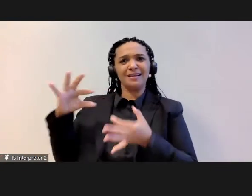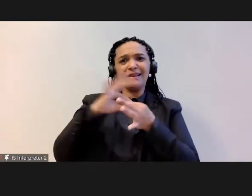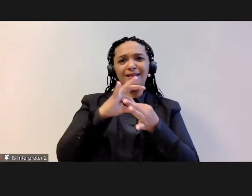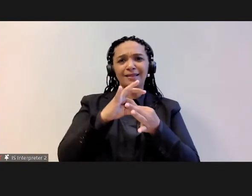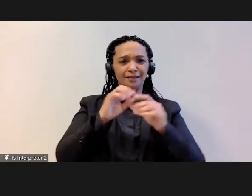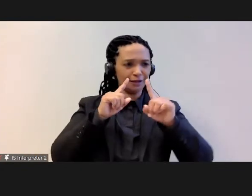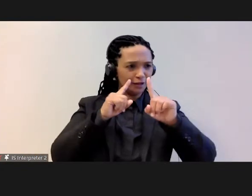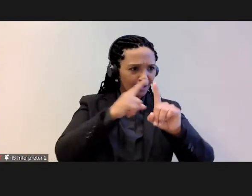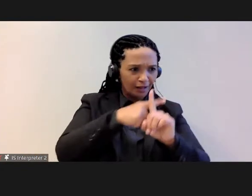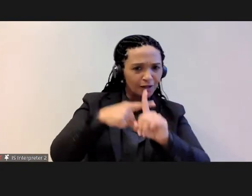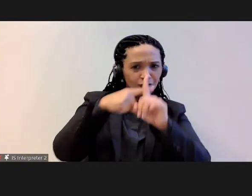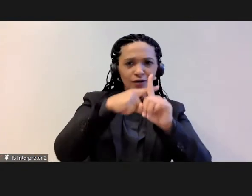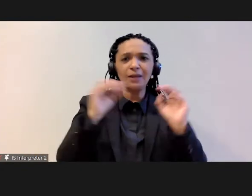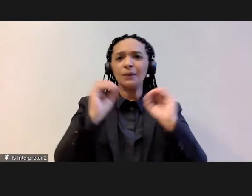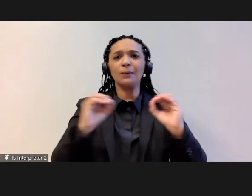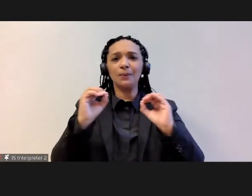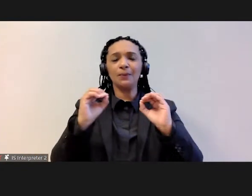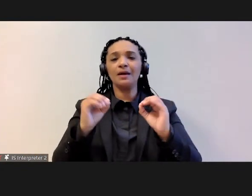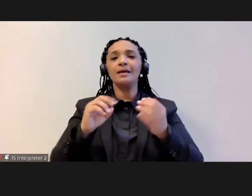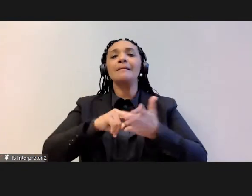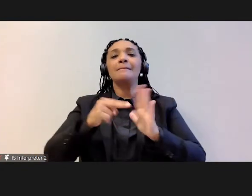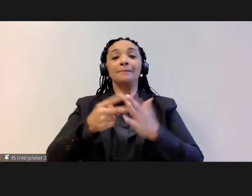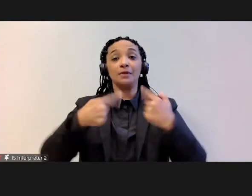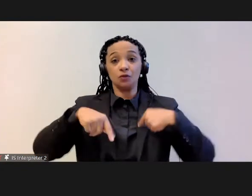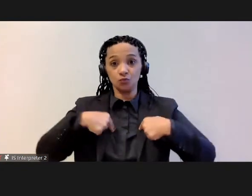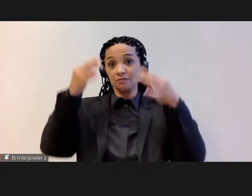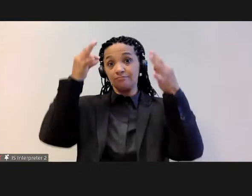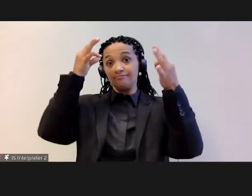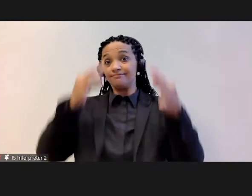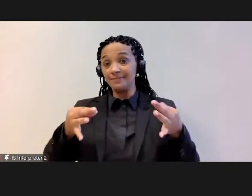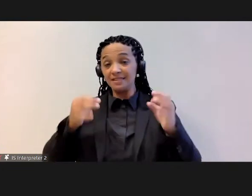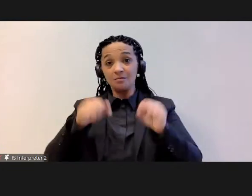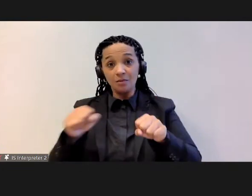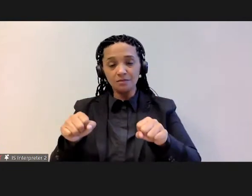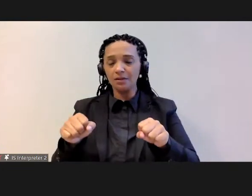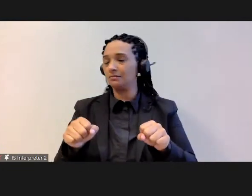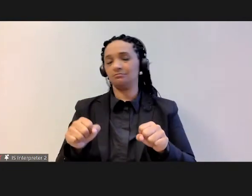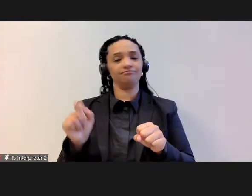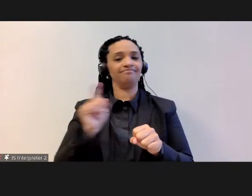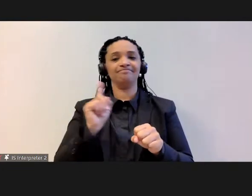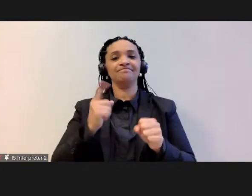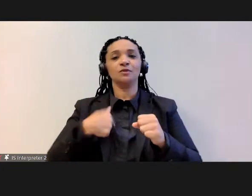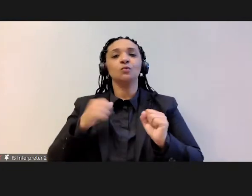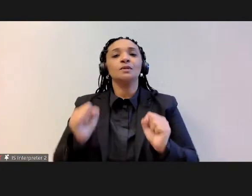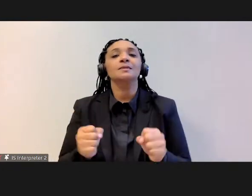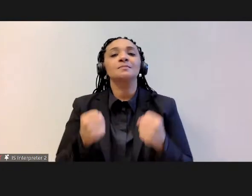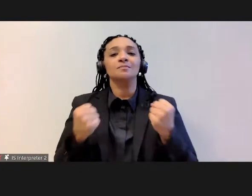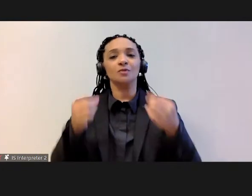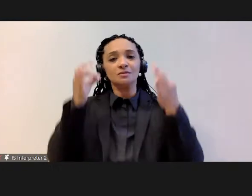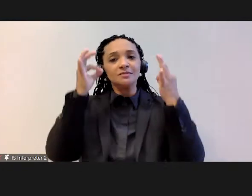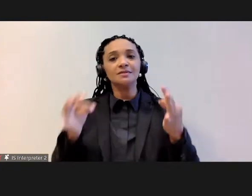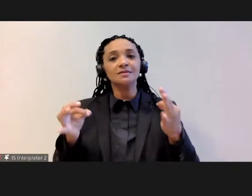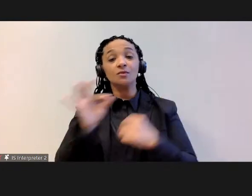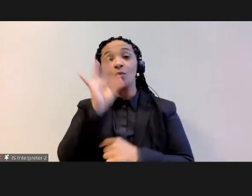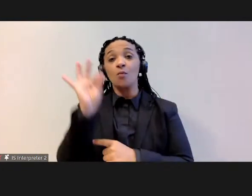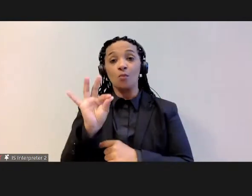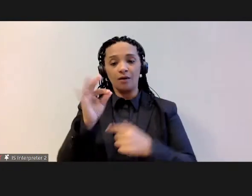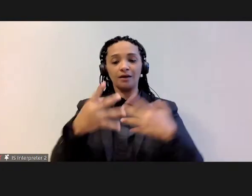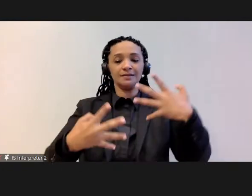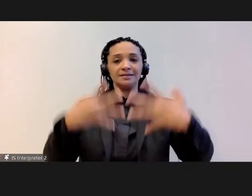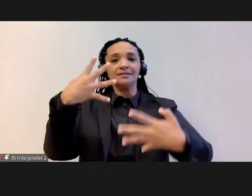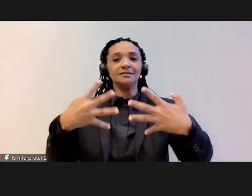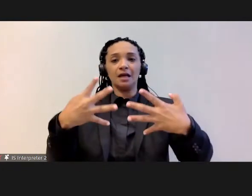be very difficult for us to even make decisions in terms of where we should put our efforts if that particular goal